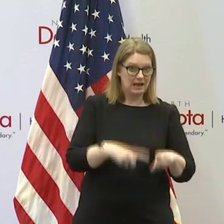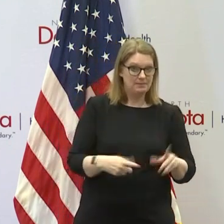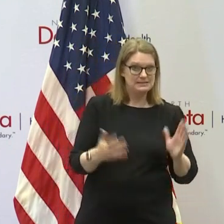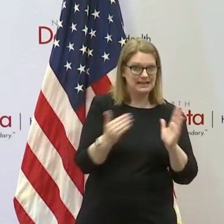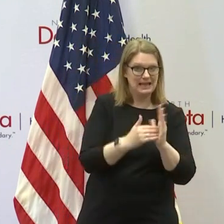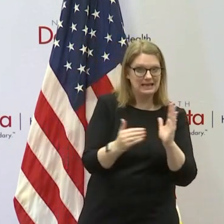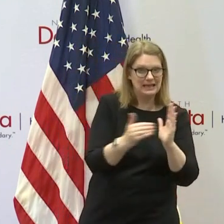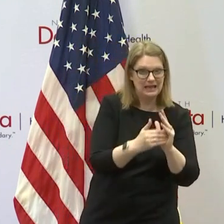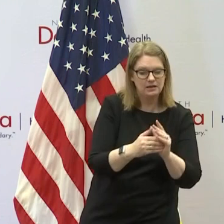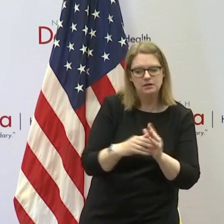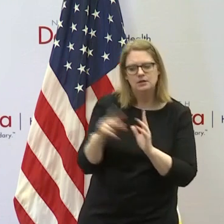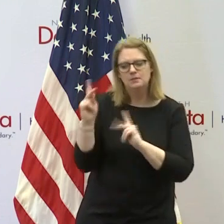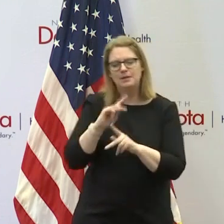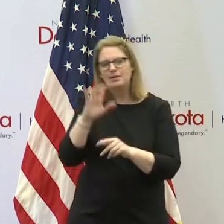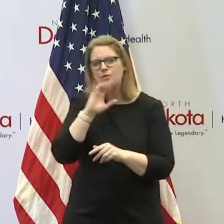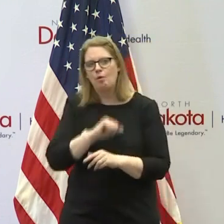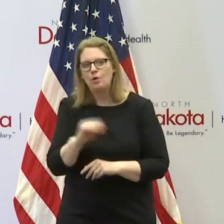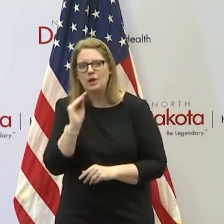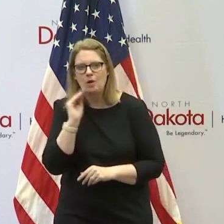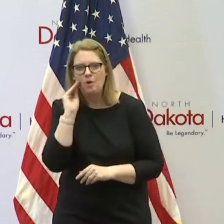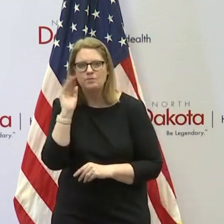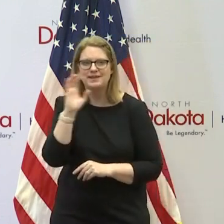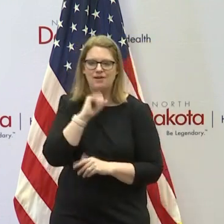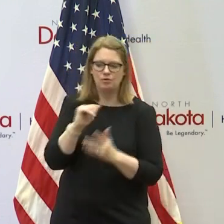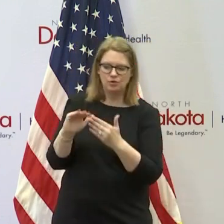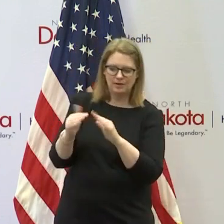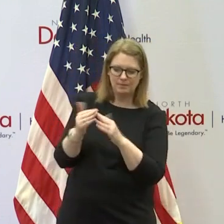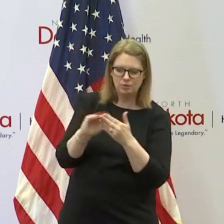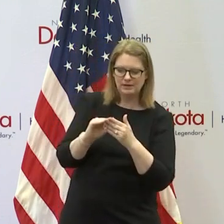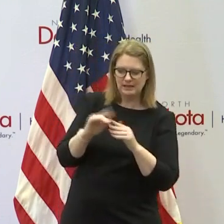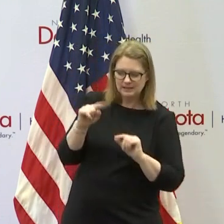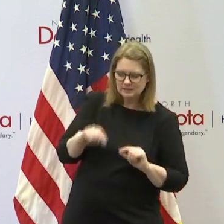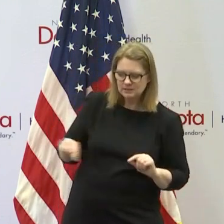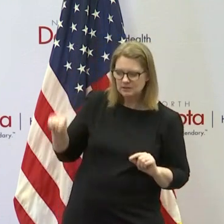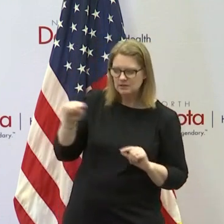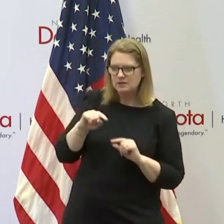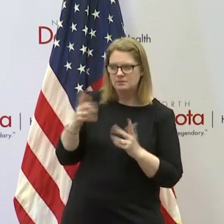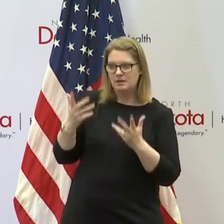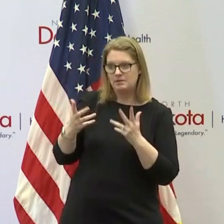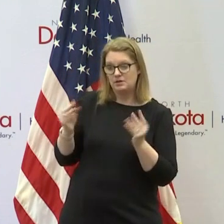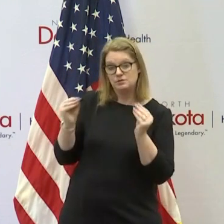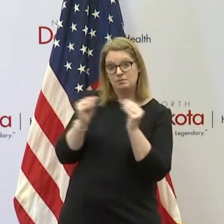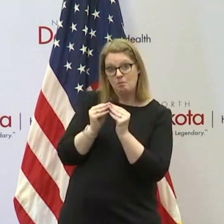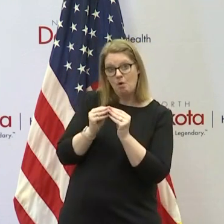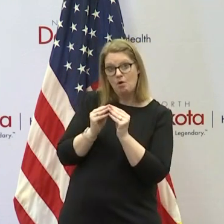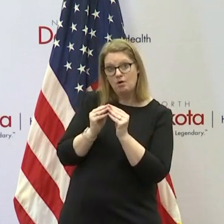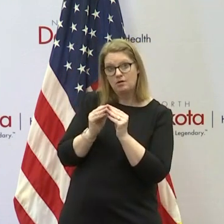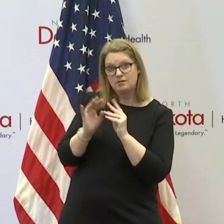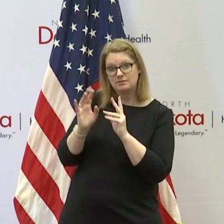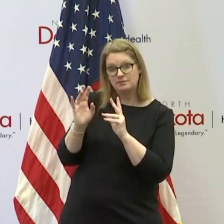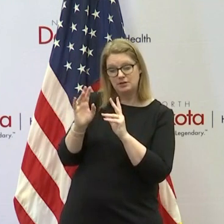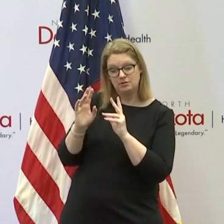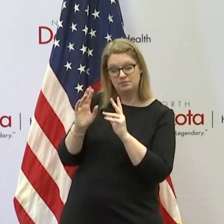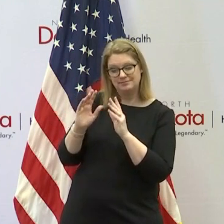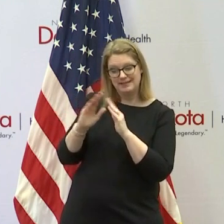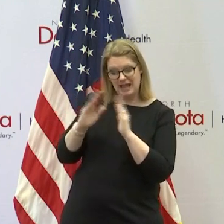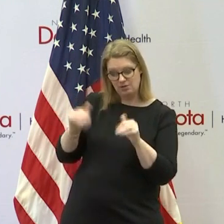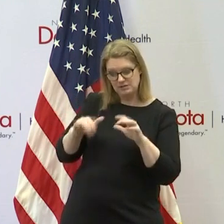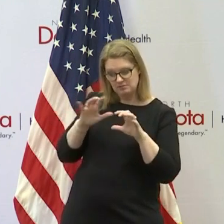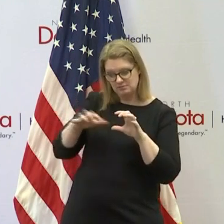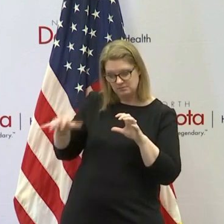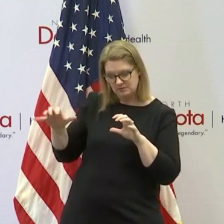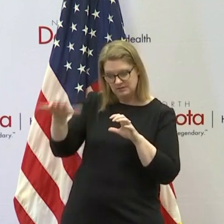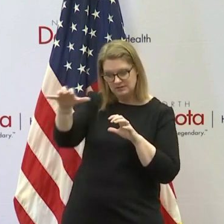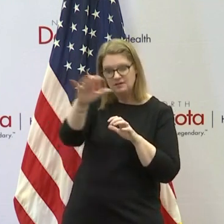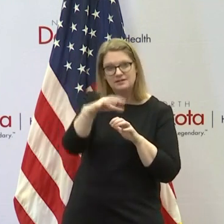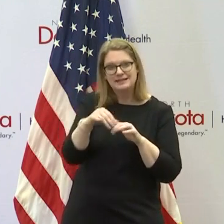the people in older homes in the older parts of the communities, where there might be a denser collection of homes in the older parts, near the